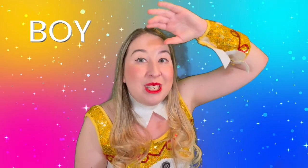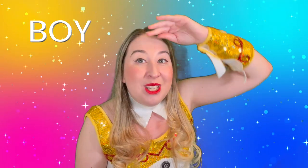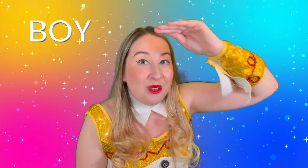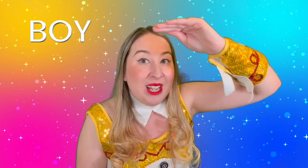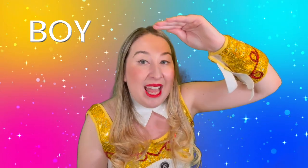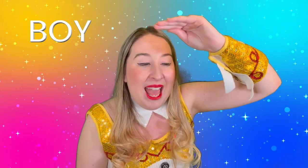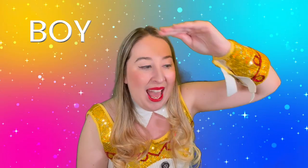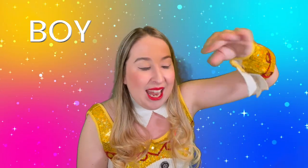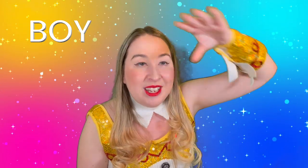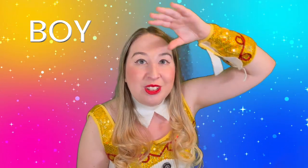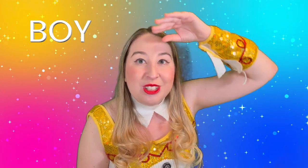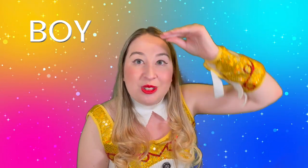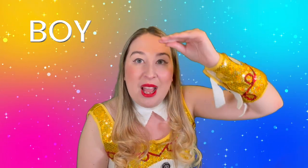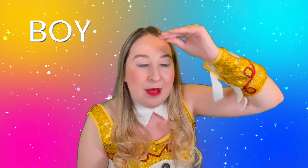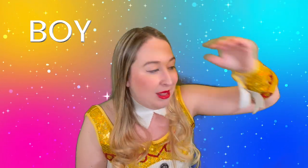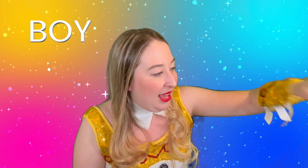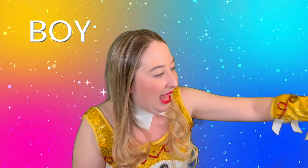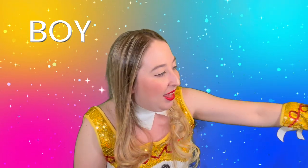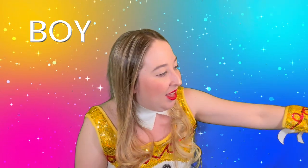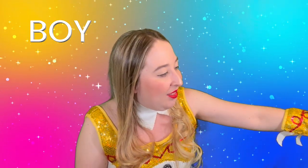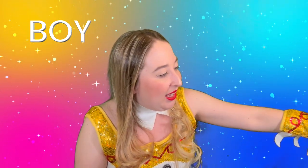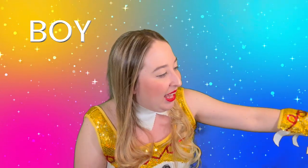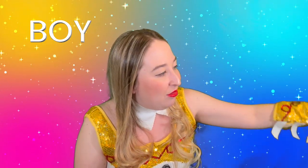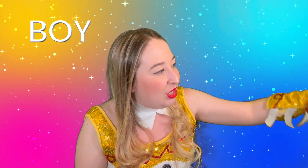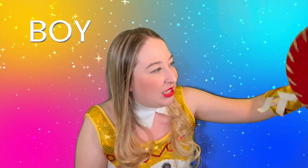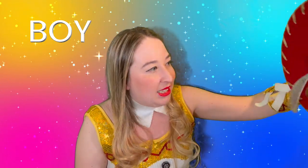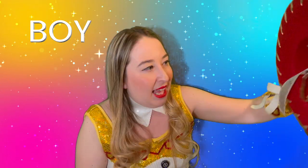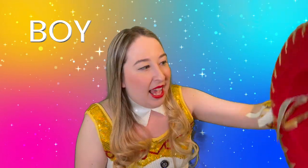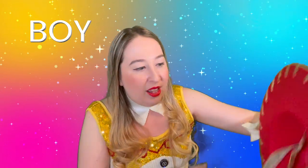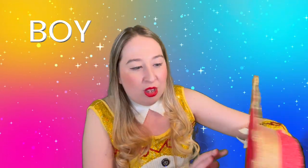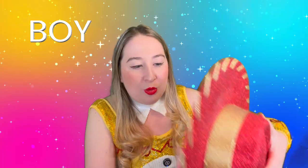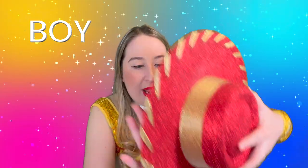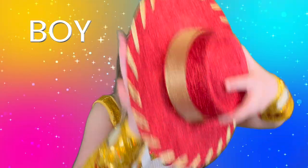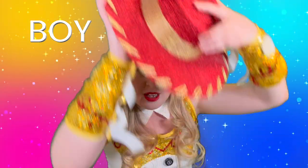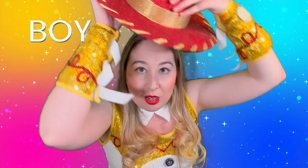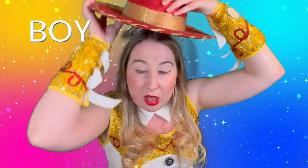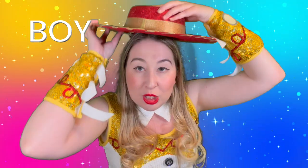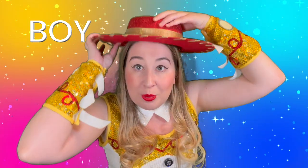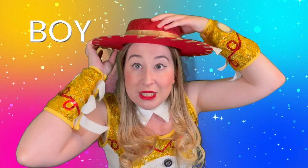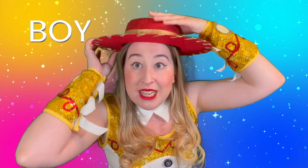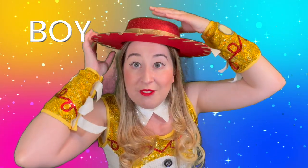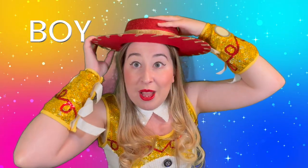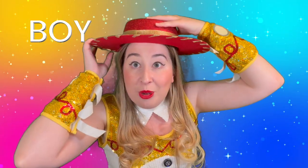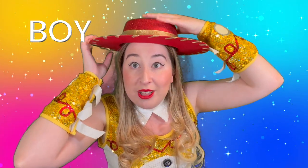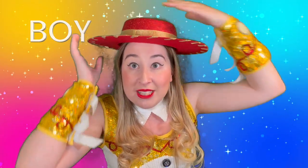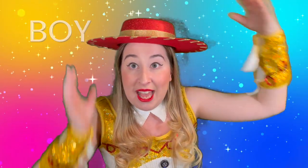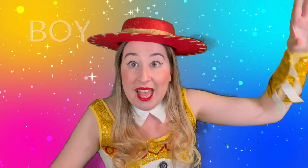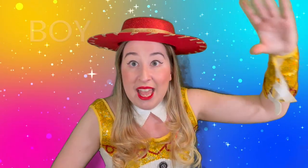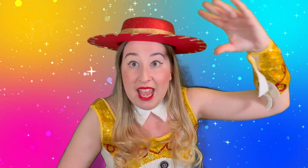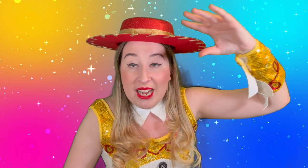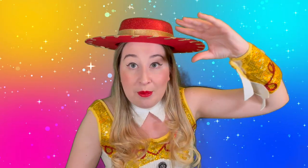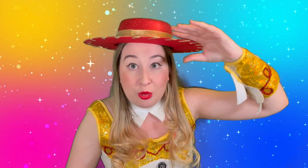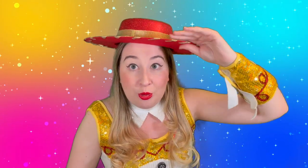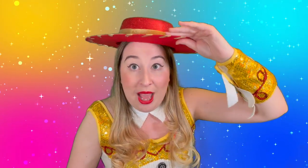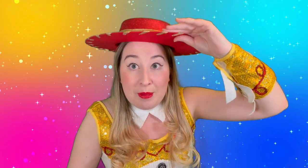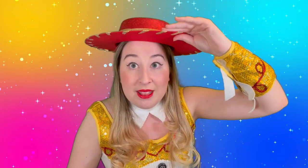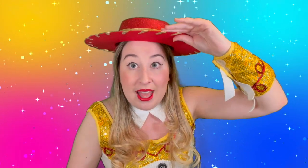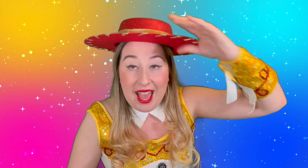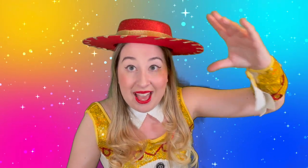you're wearing a hat and you're just grabbing the hat. Like I have Jessie's hat right here. So pretend if I'm wearing this hat and I'm grabbing the hat. Can